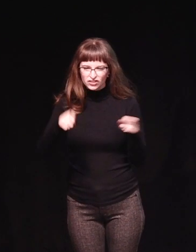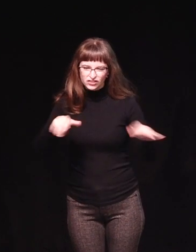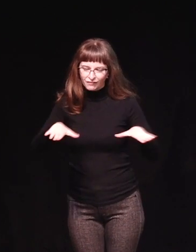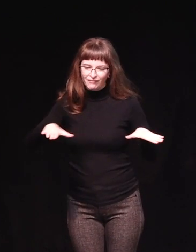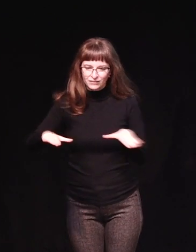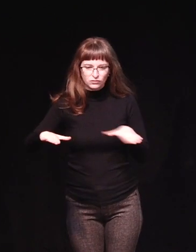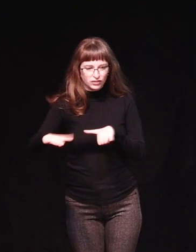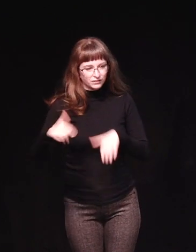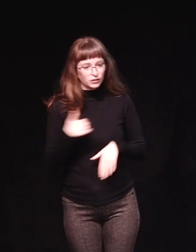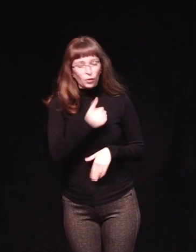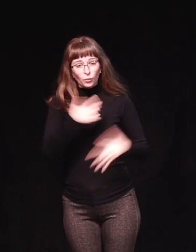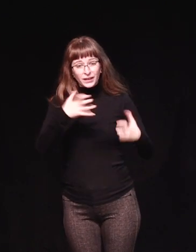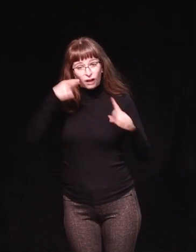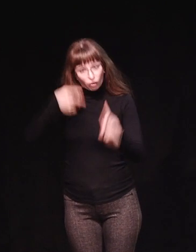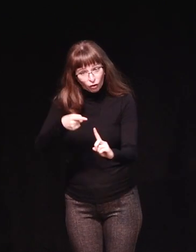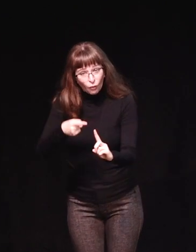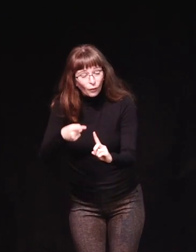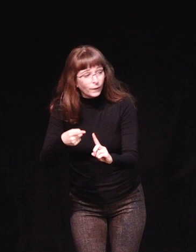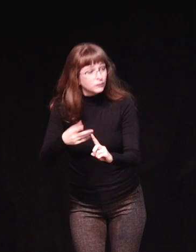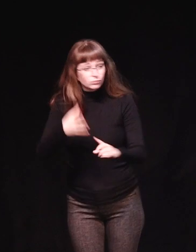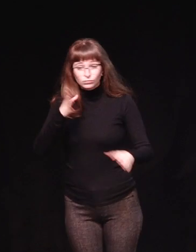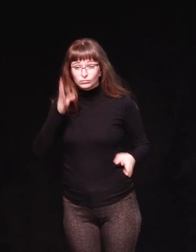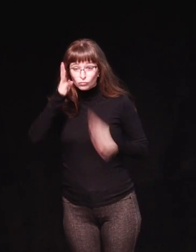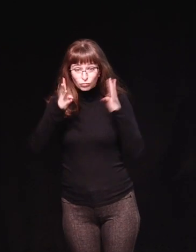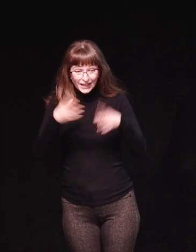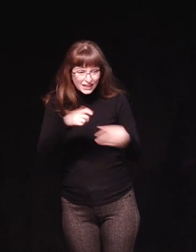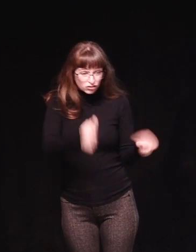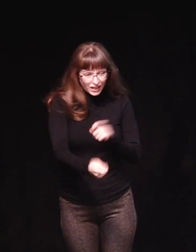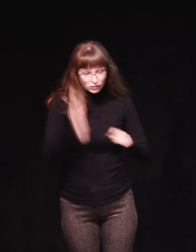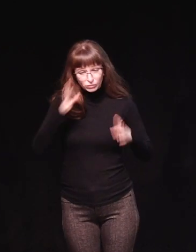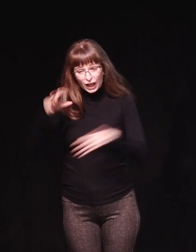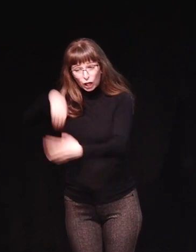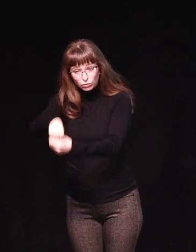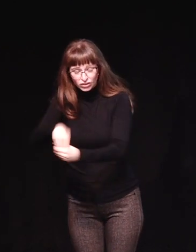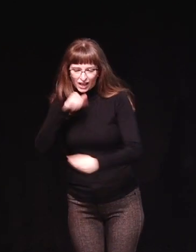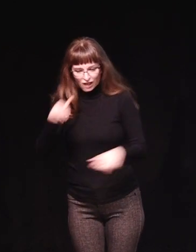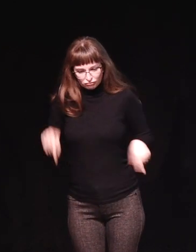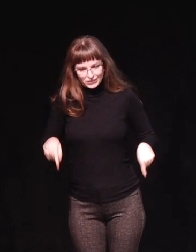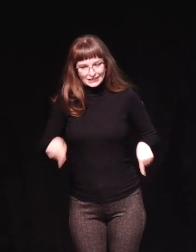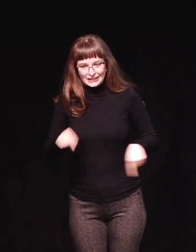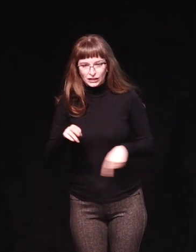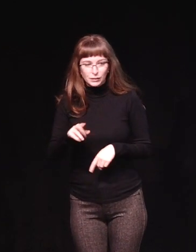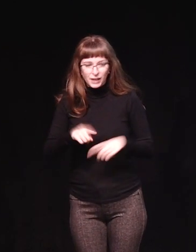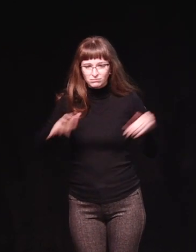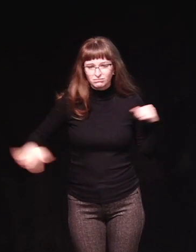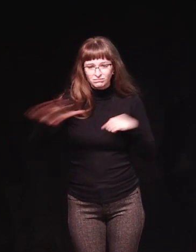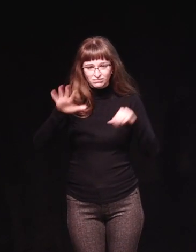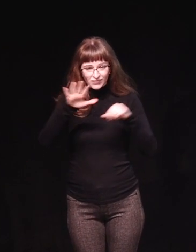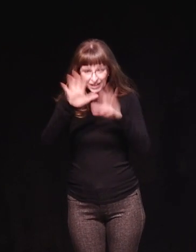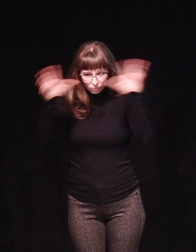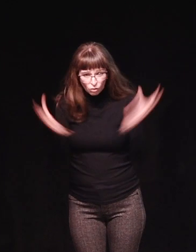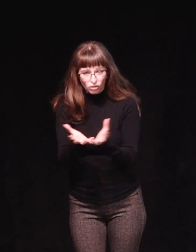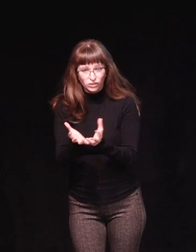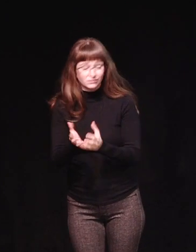change and inclusion, not just in our community, but across the country and around the world. We want to thank all of the amazing filmmakers,